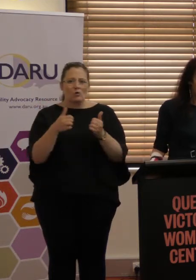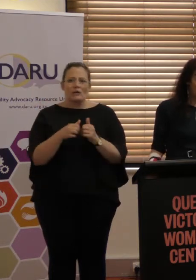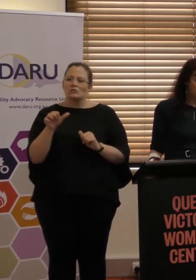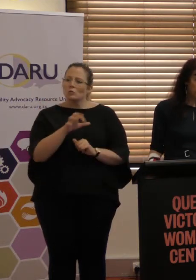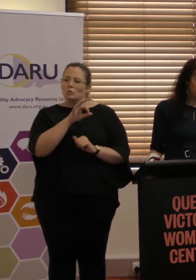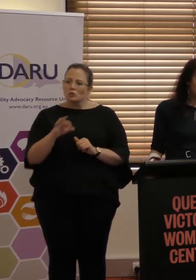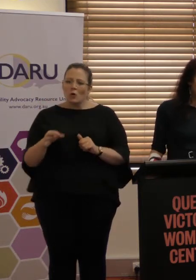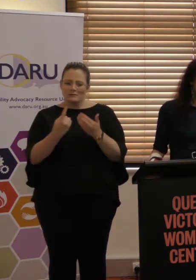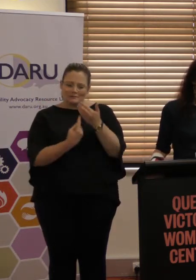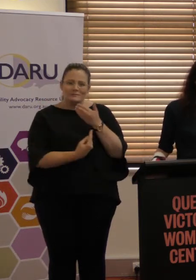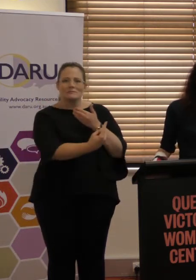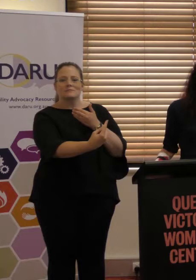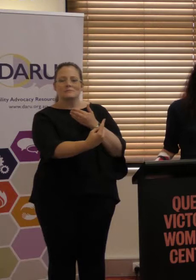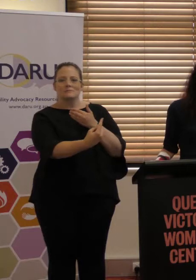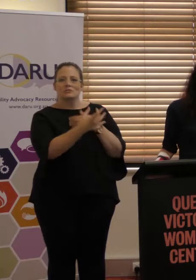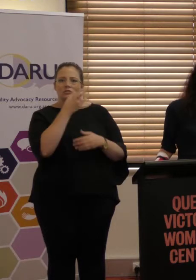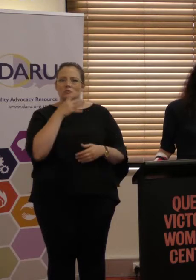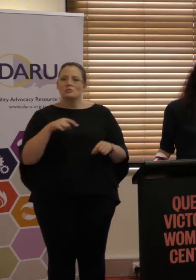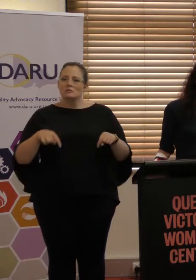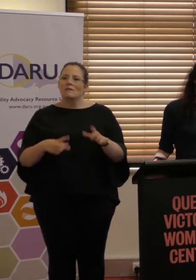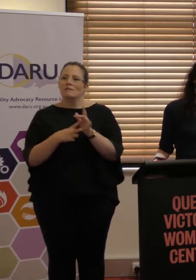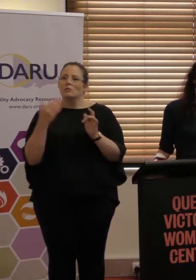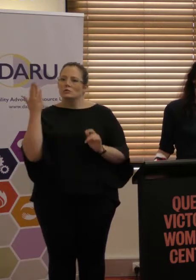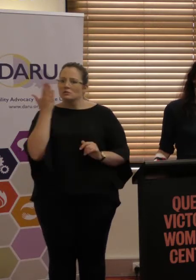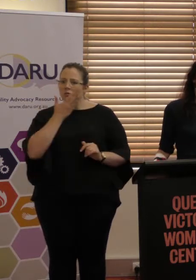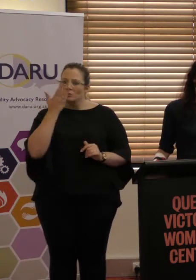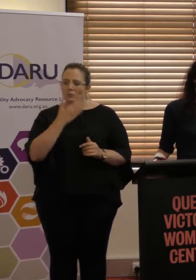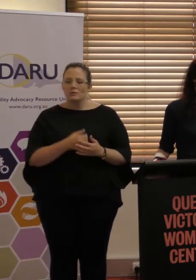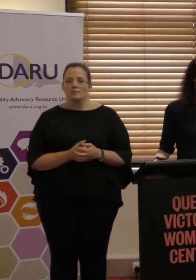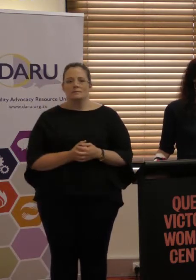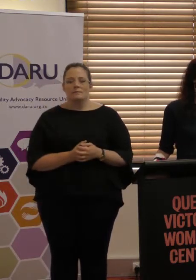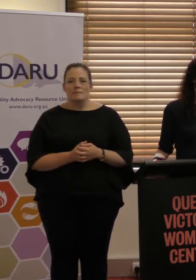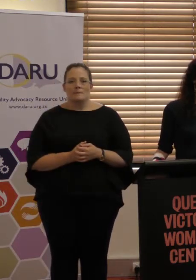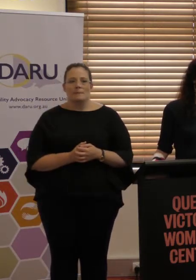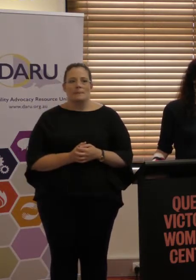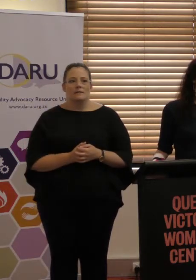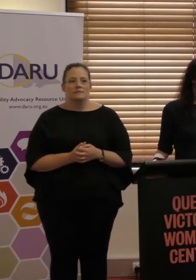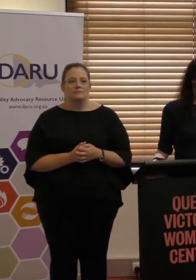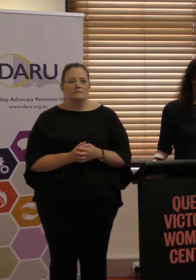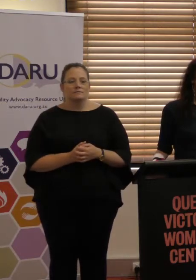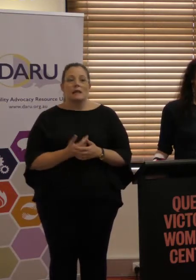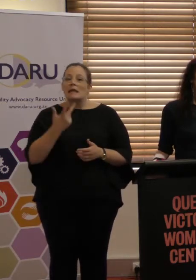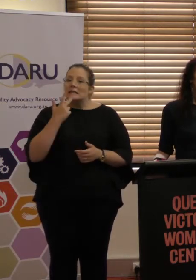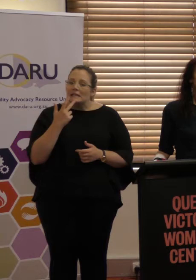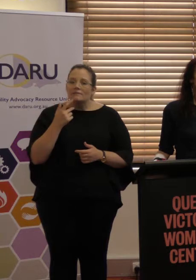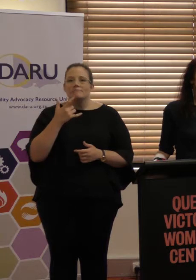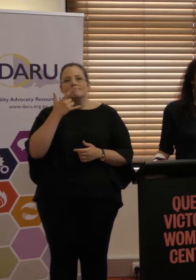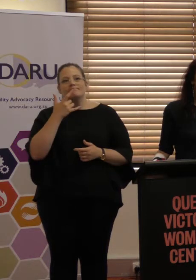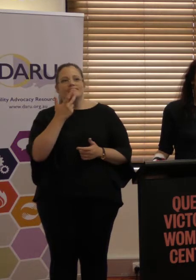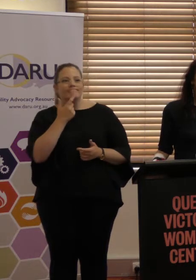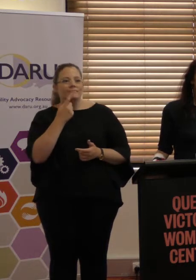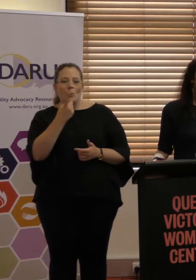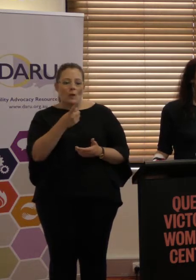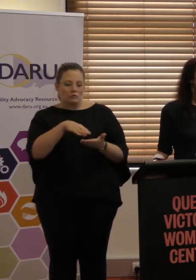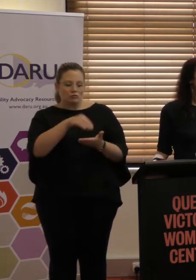in Victorian schools. And if there was someone who had behaviour so severe